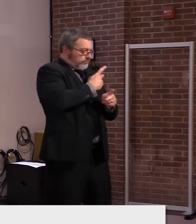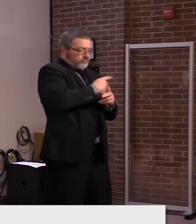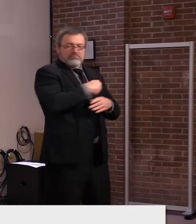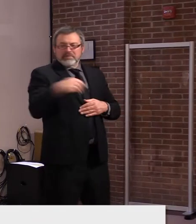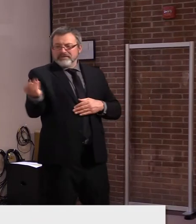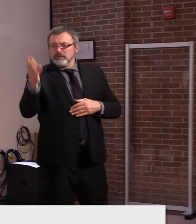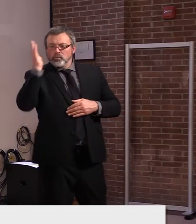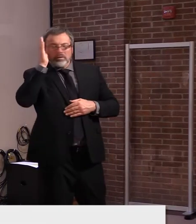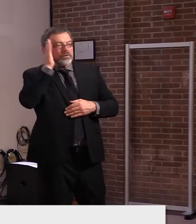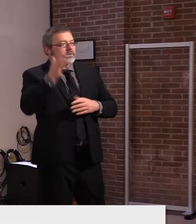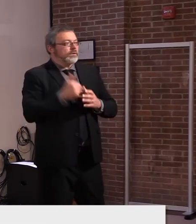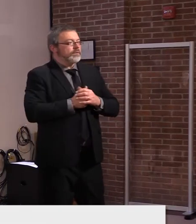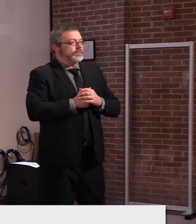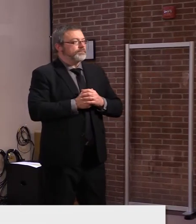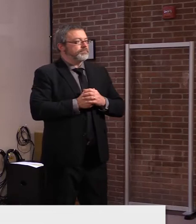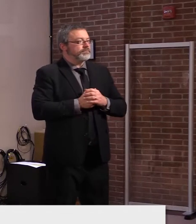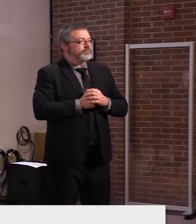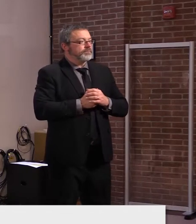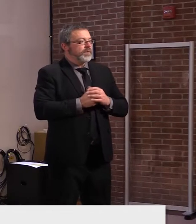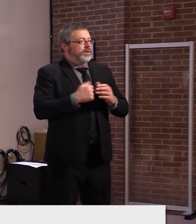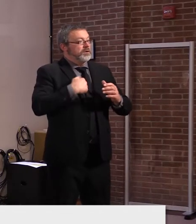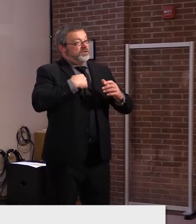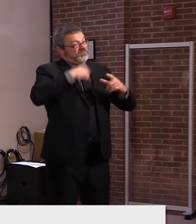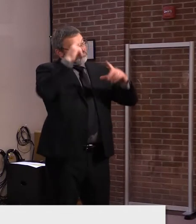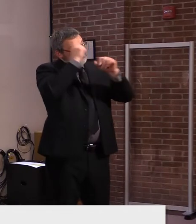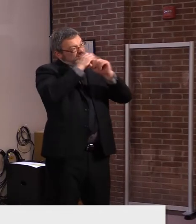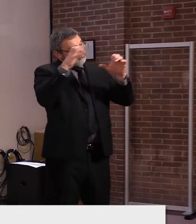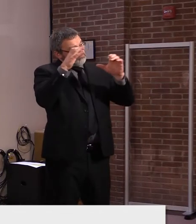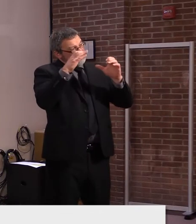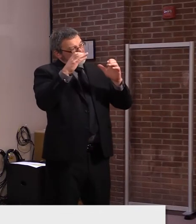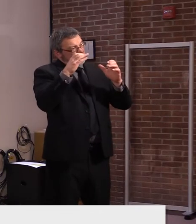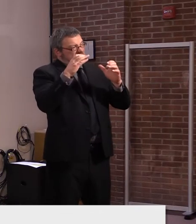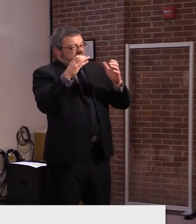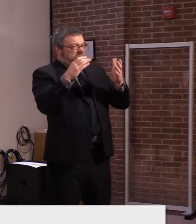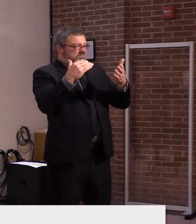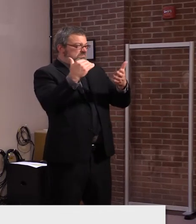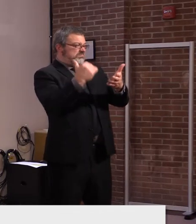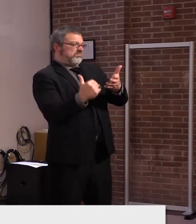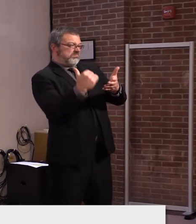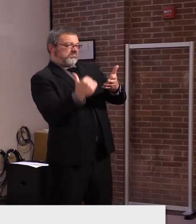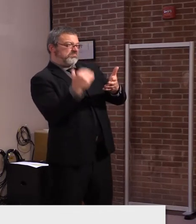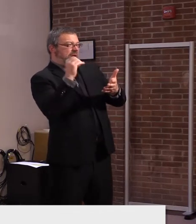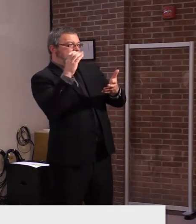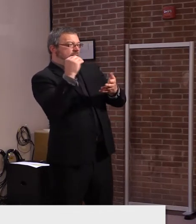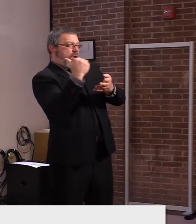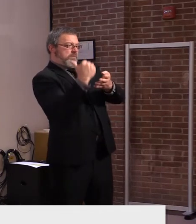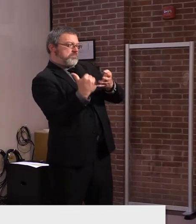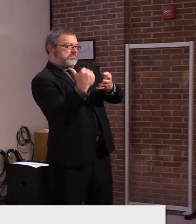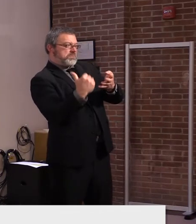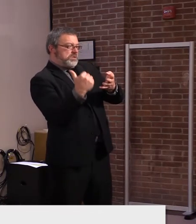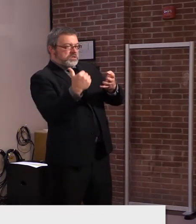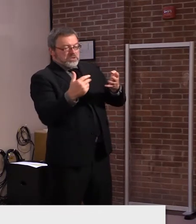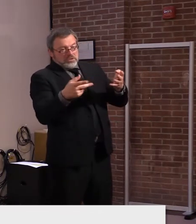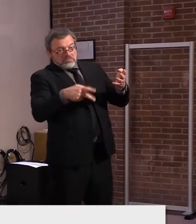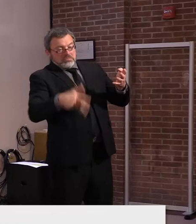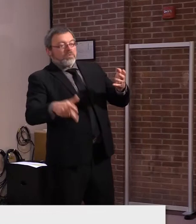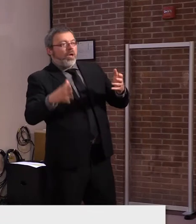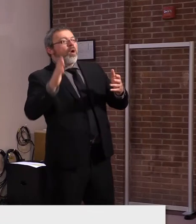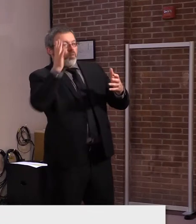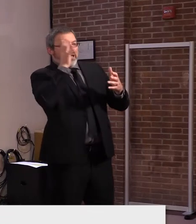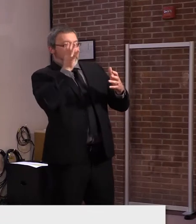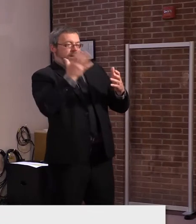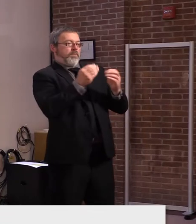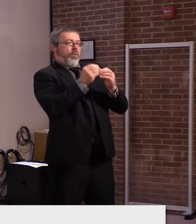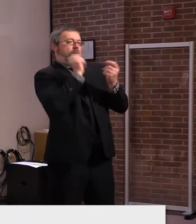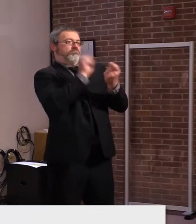better response than we've had in the last couple of weeks. I think it's a different animal than I